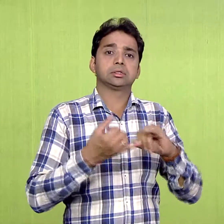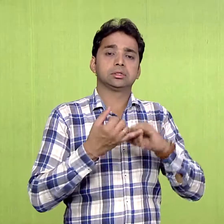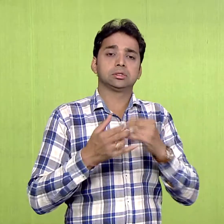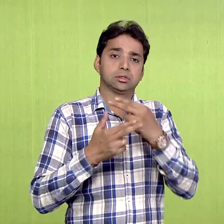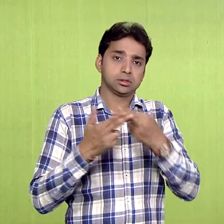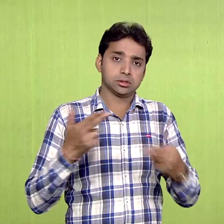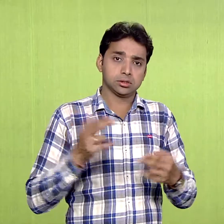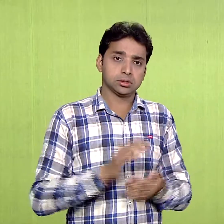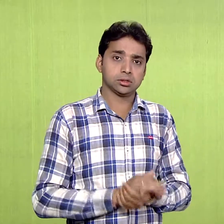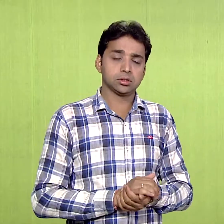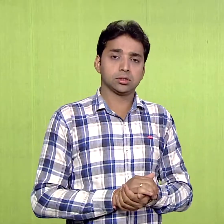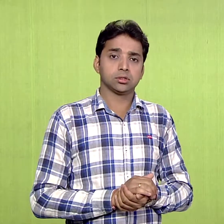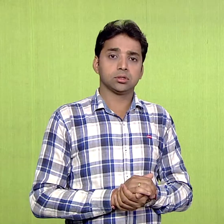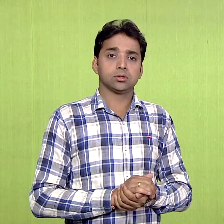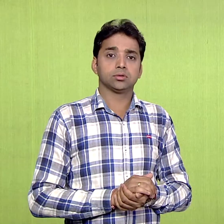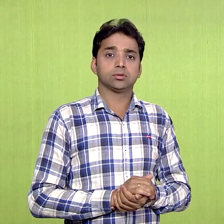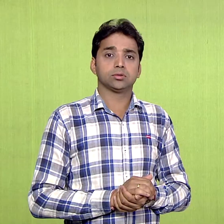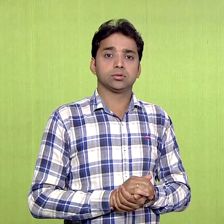are specimens